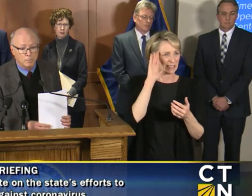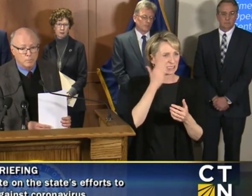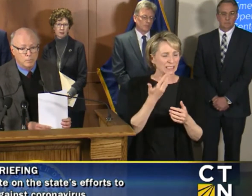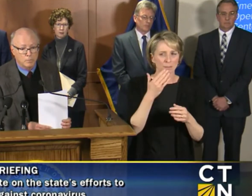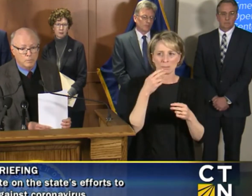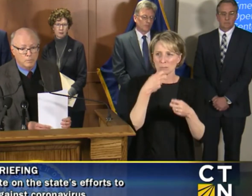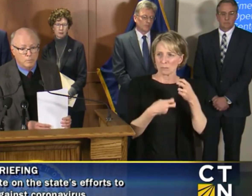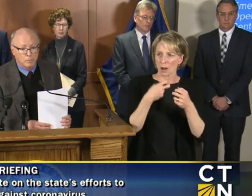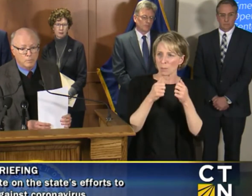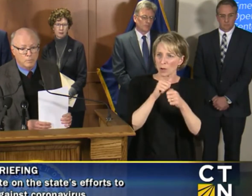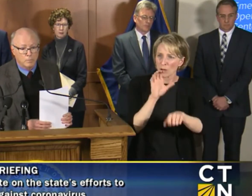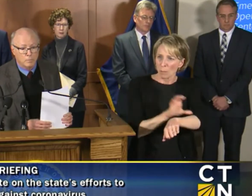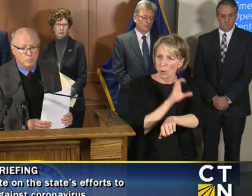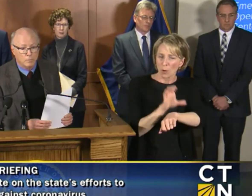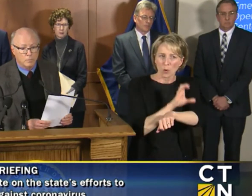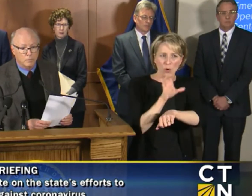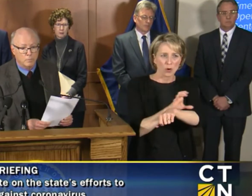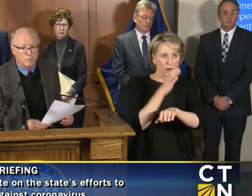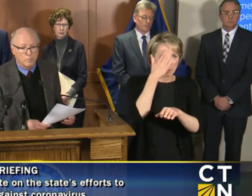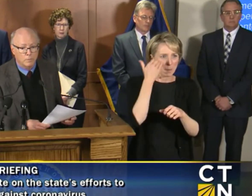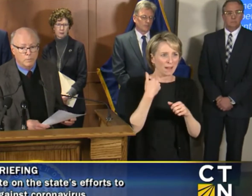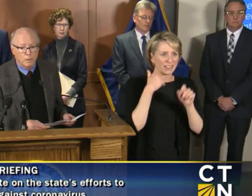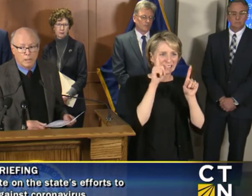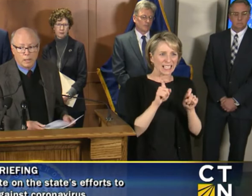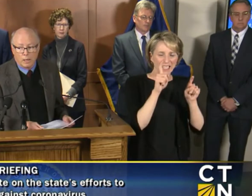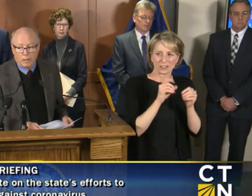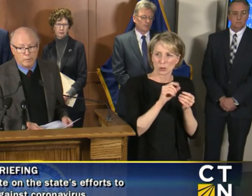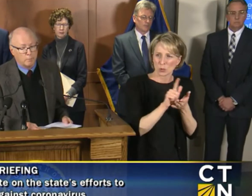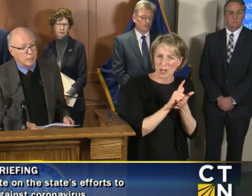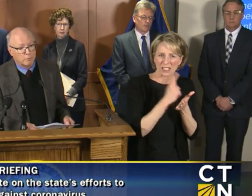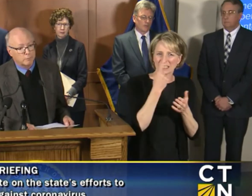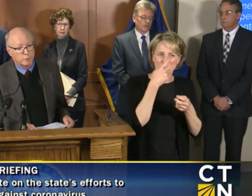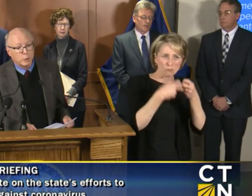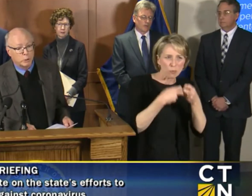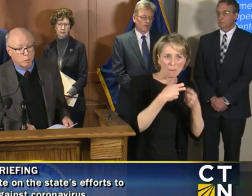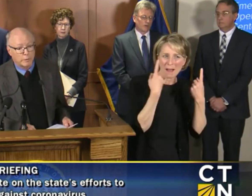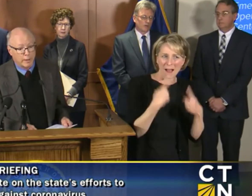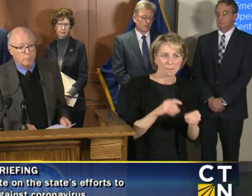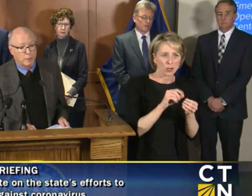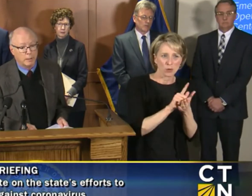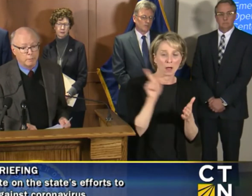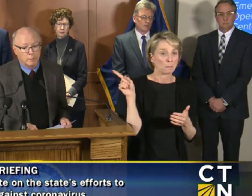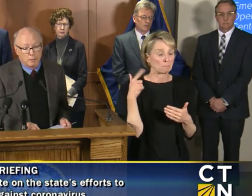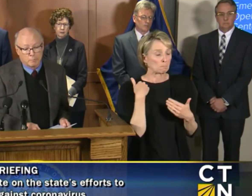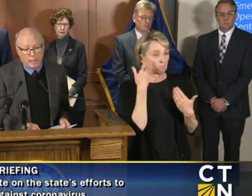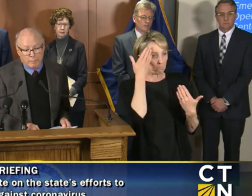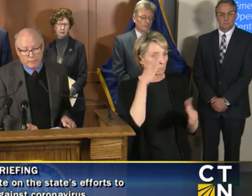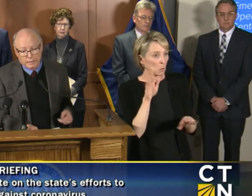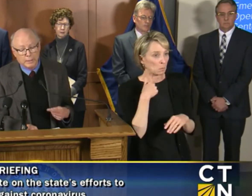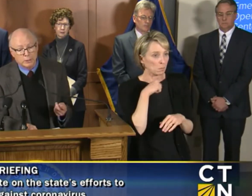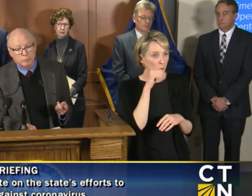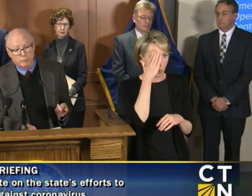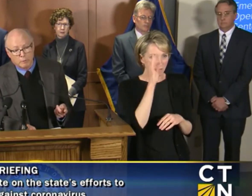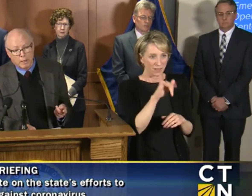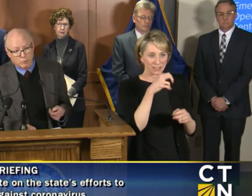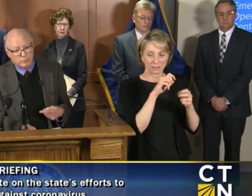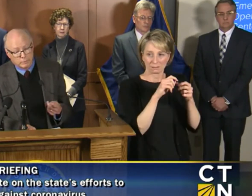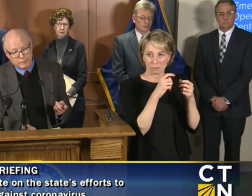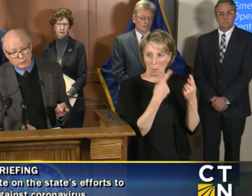computer issues they got the test in New London. I'm not familiar with that, but I think